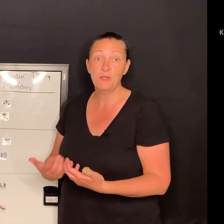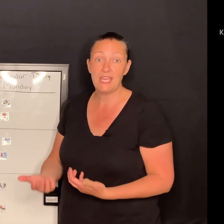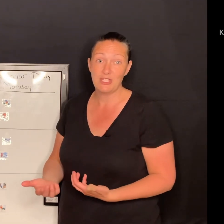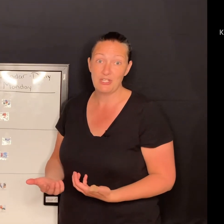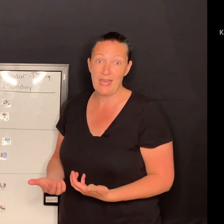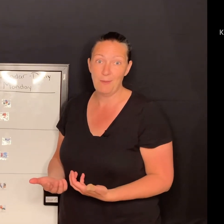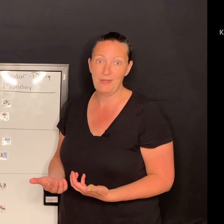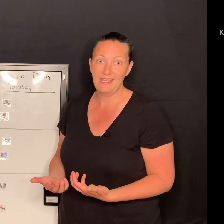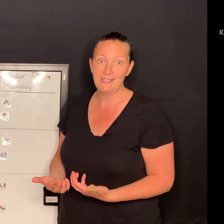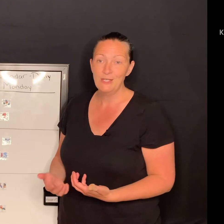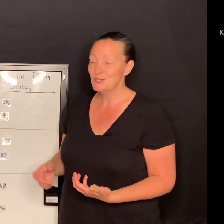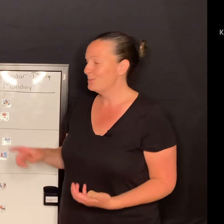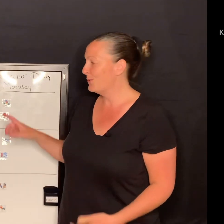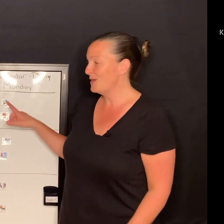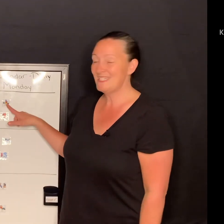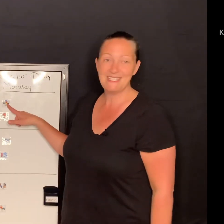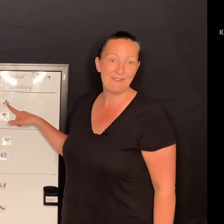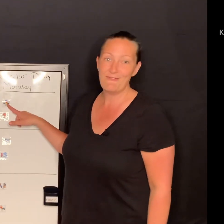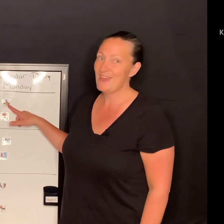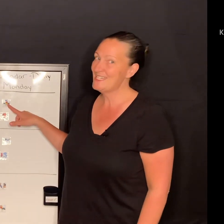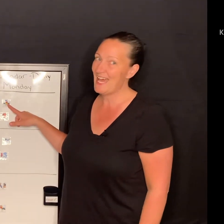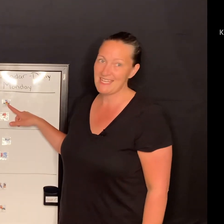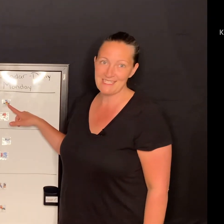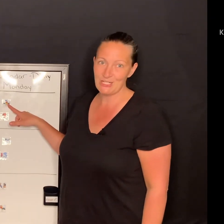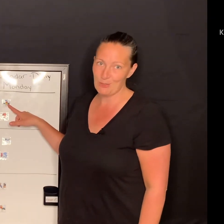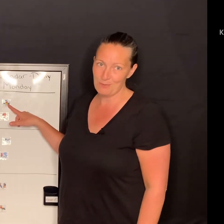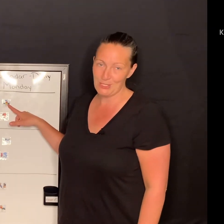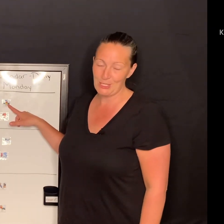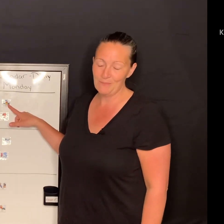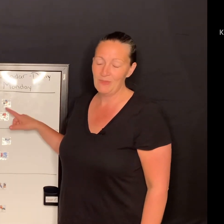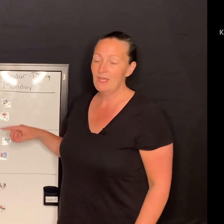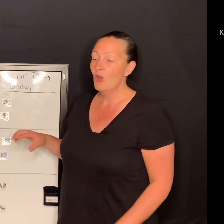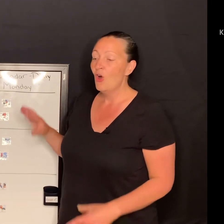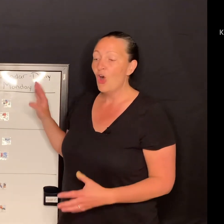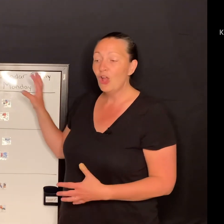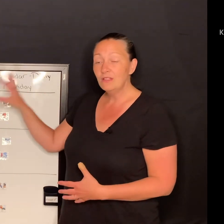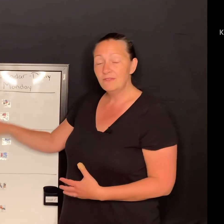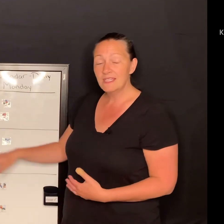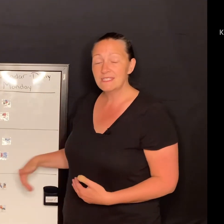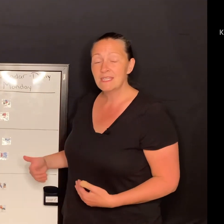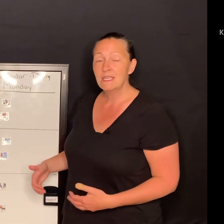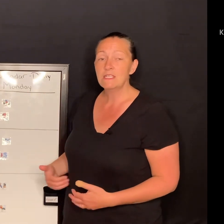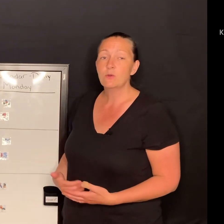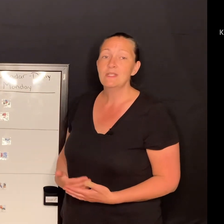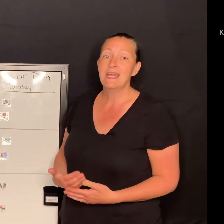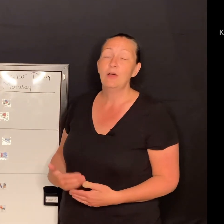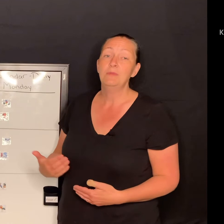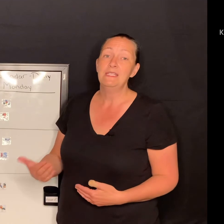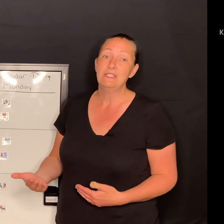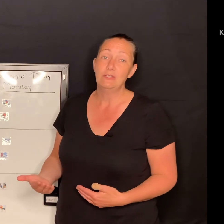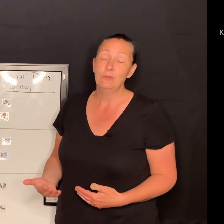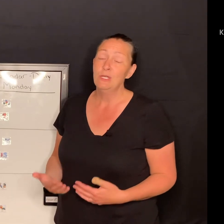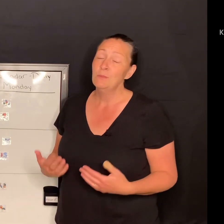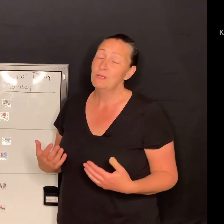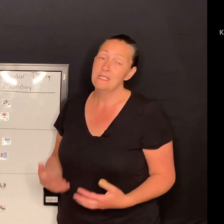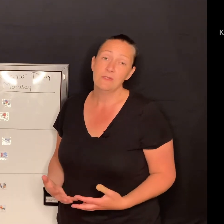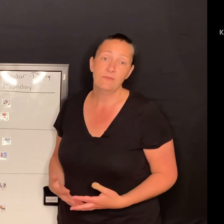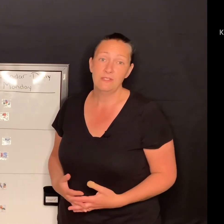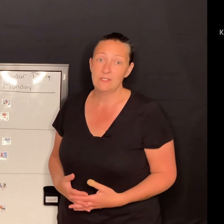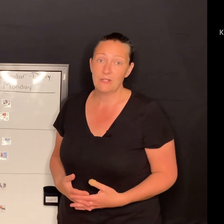communication happening. So pointing is a fantastic jump start. All of this is going to help lead to. Please don't feel discouraged